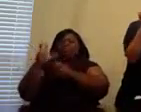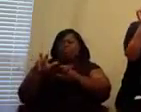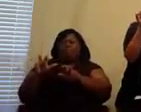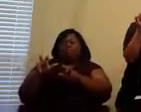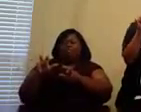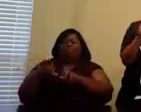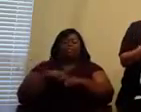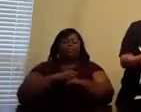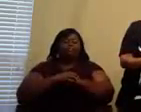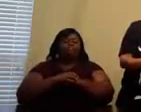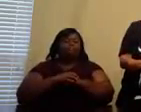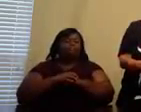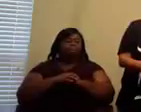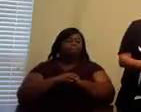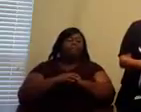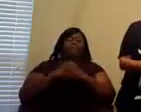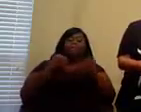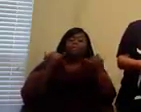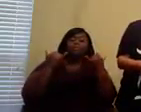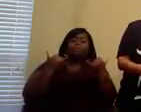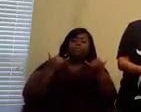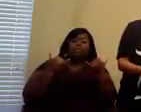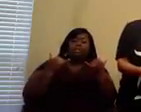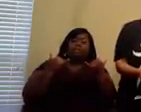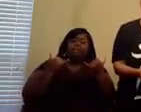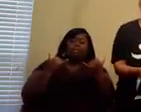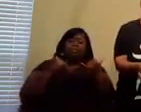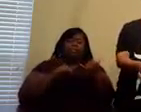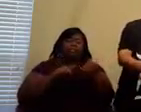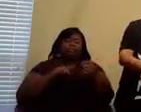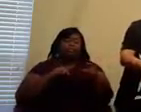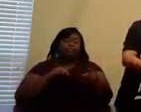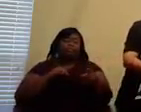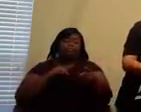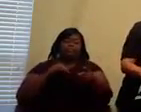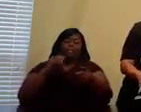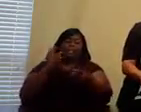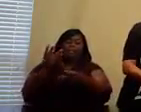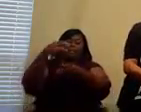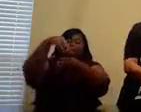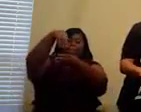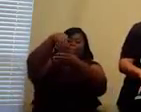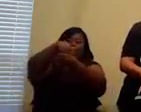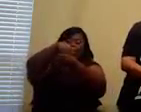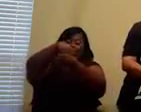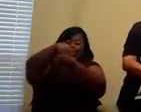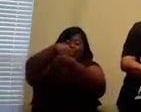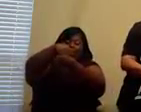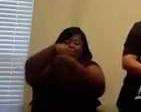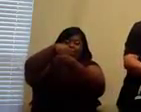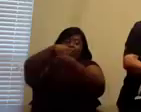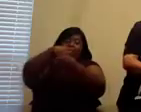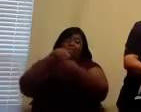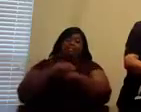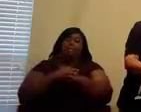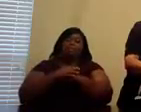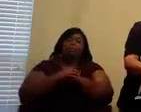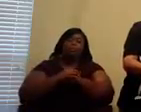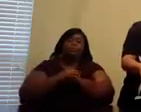along with their absorbency strip so we can see how well it